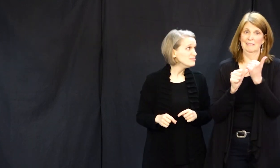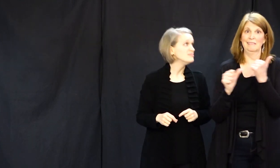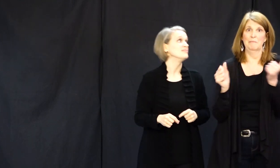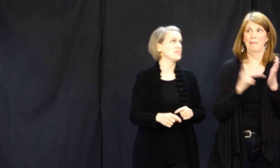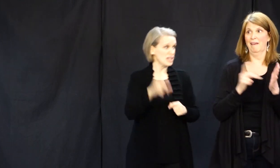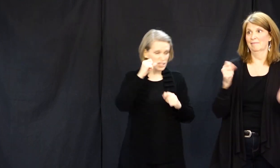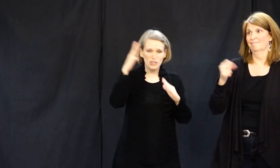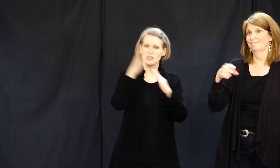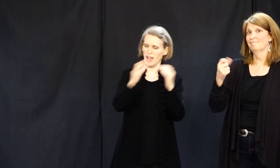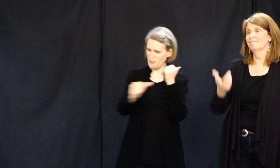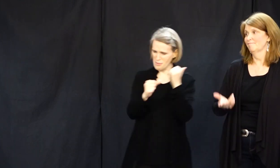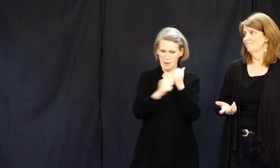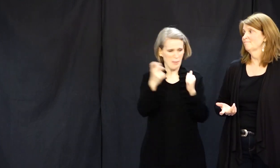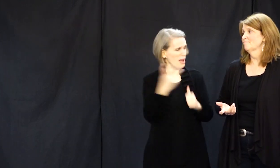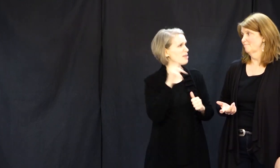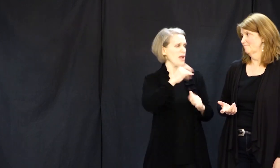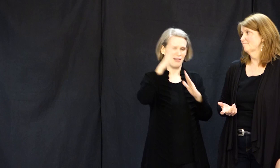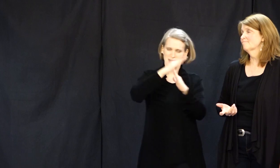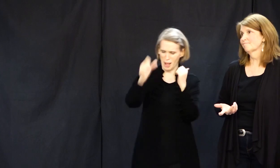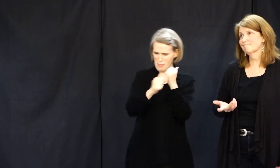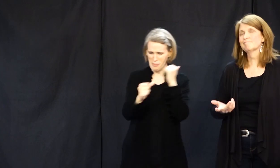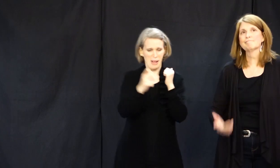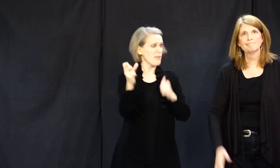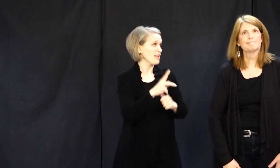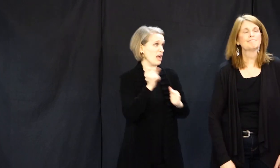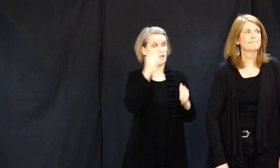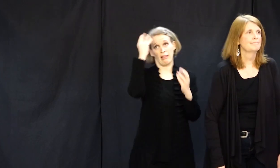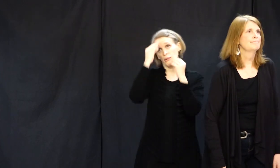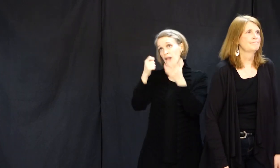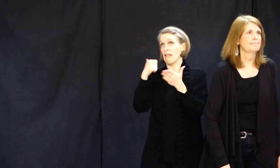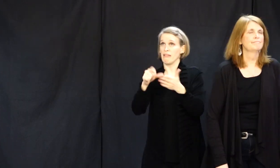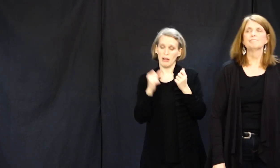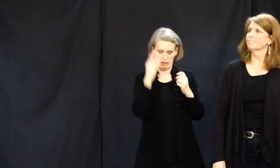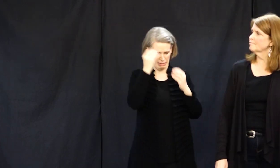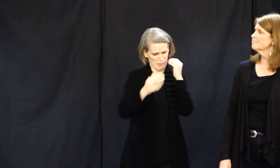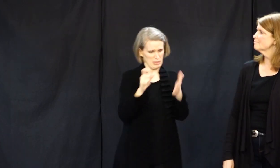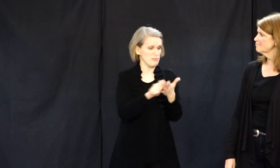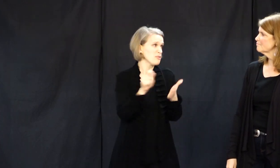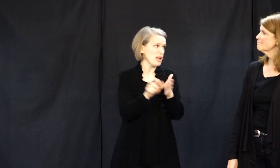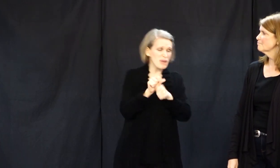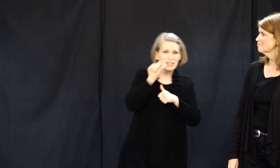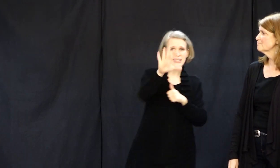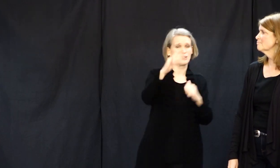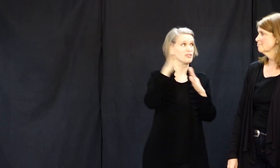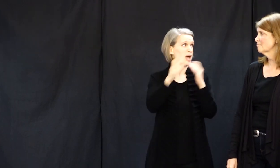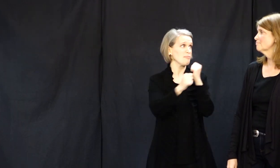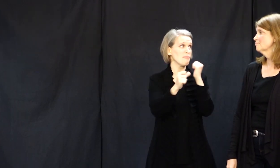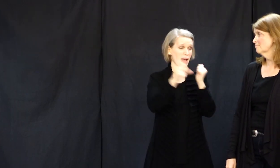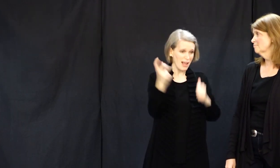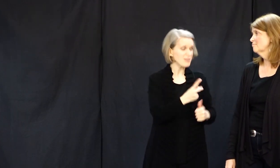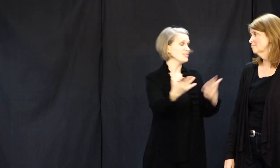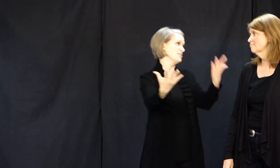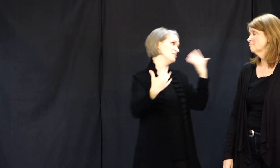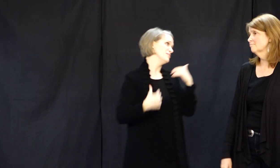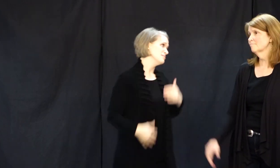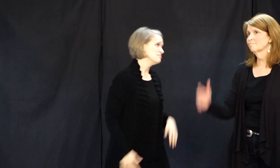your right-hand man back. You know you gotta get your right-hand man back. I mean, you gotta put some thought into the letter, but the sooner the better to get your right-hand man back. Alexander